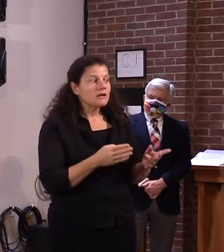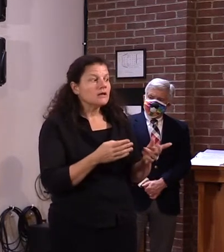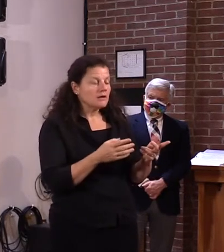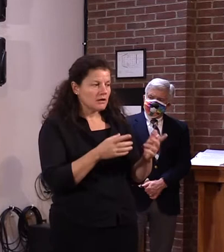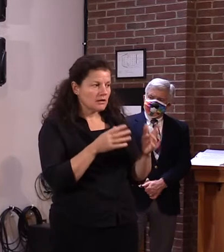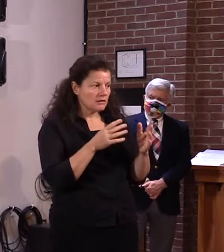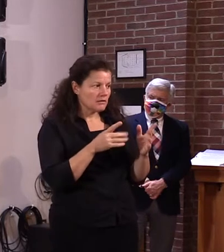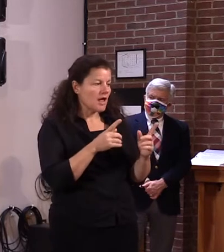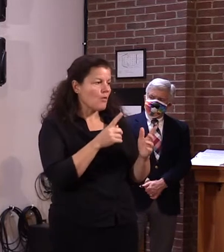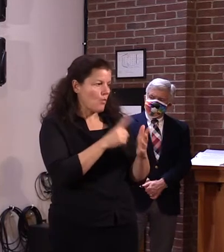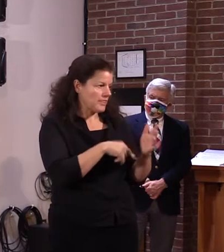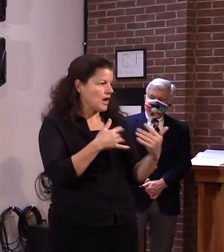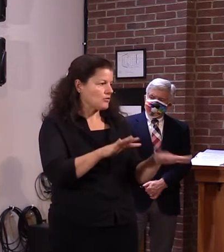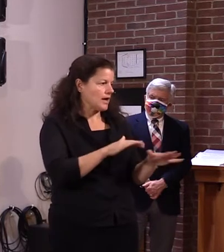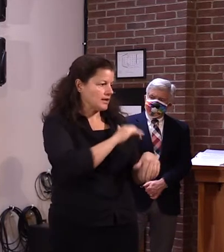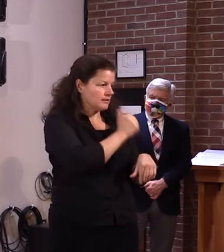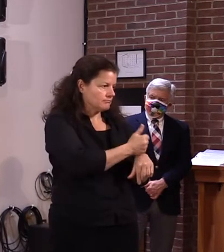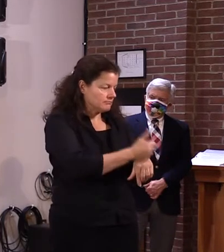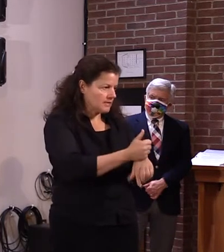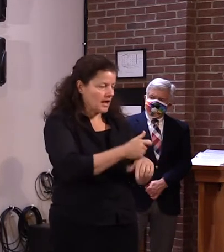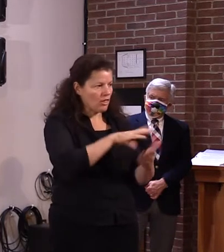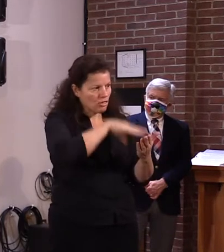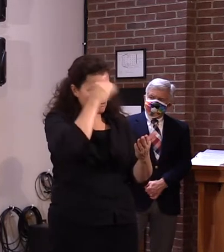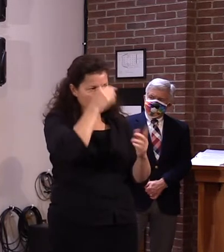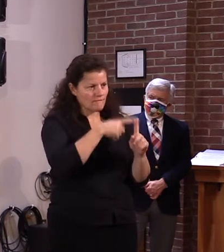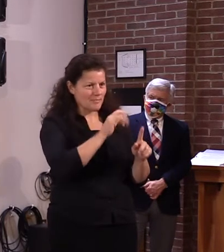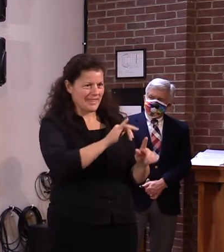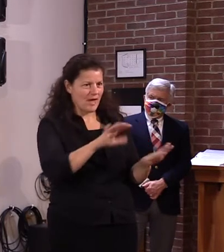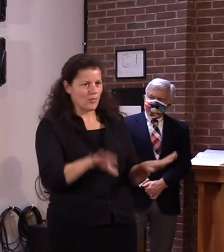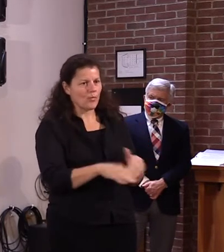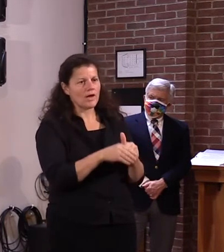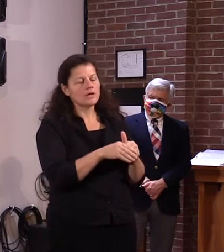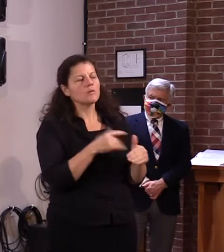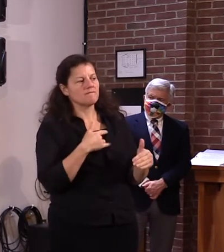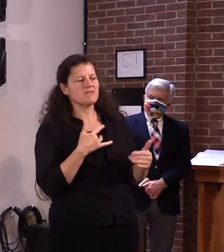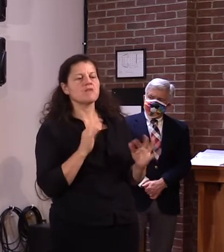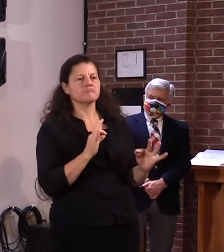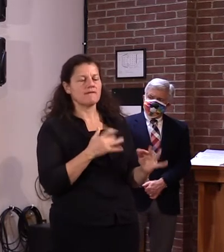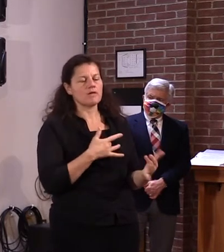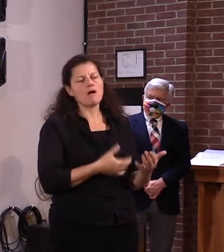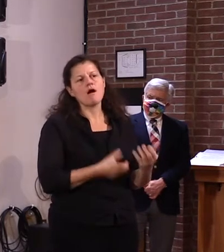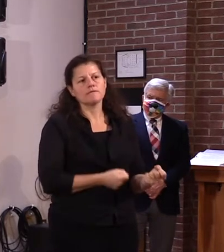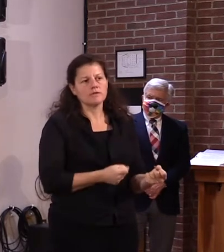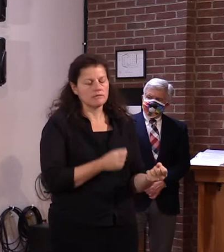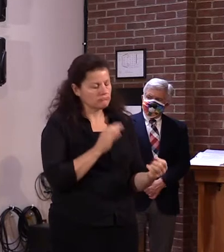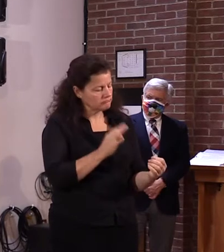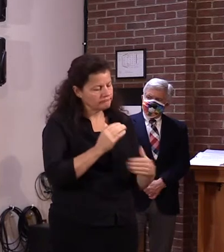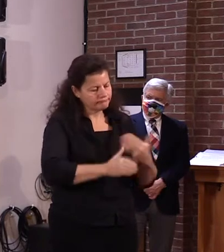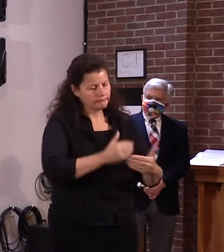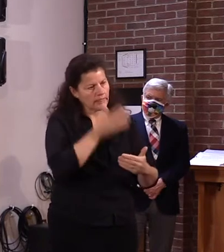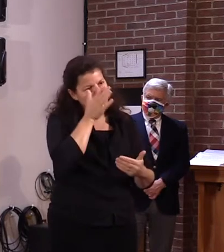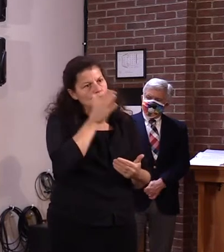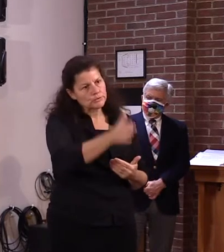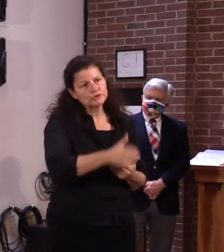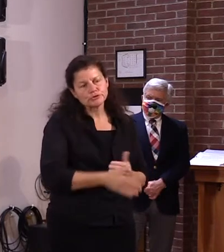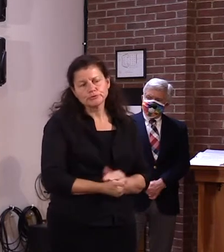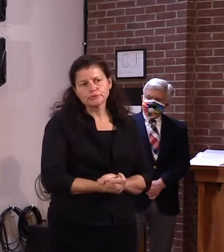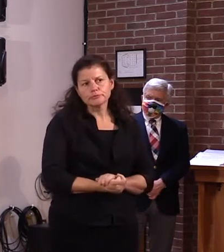both retroactively and the things they've learned from this particular event, that that things are going to go as well as possible.